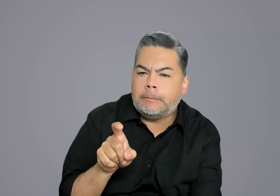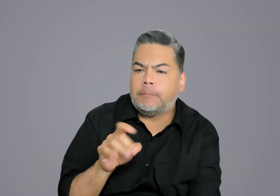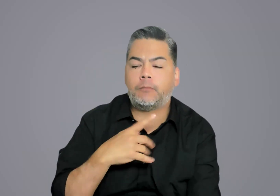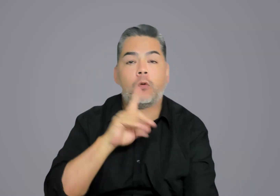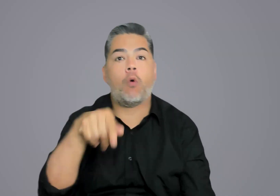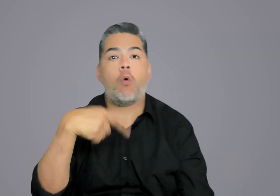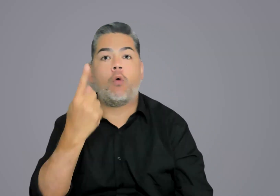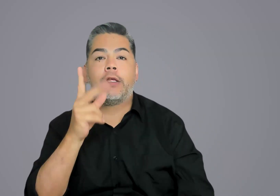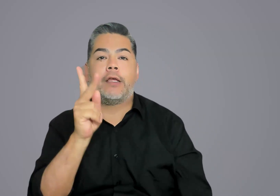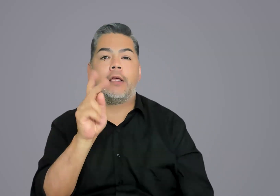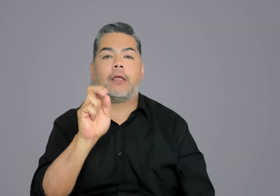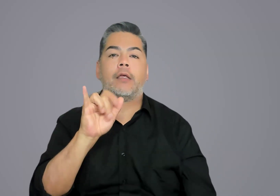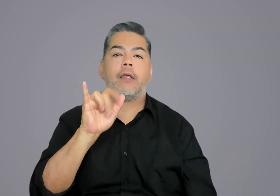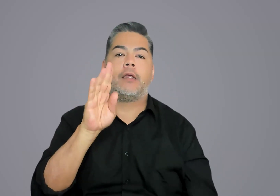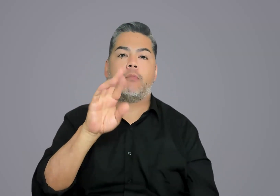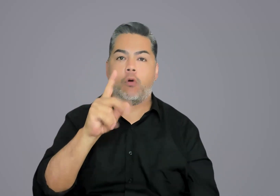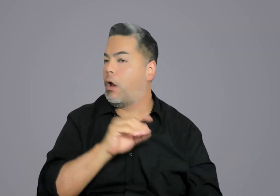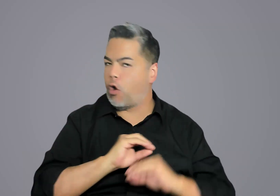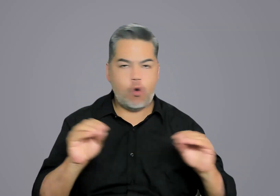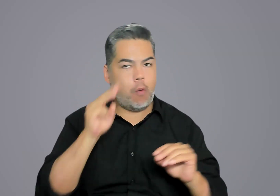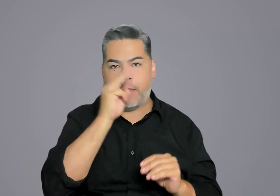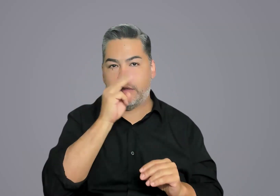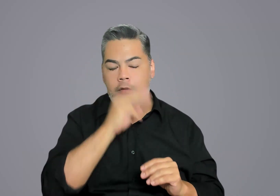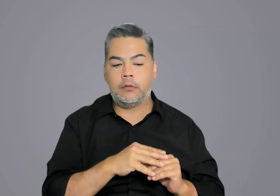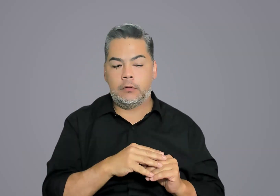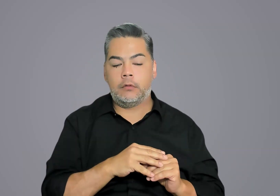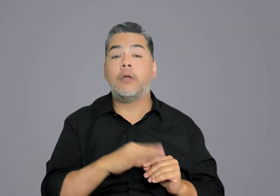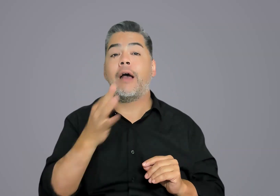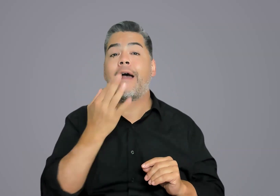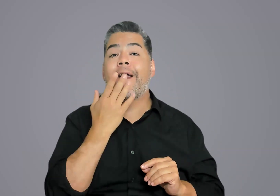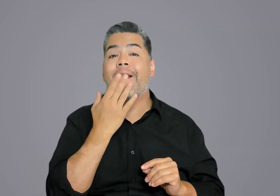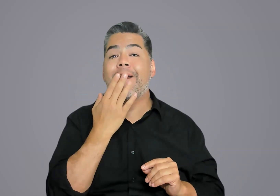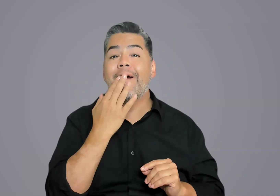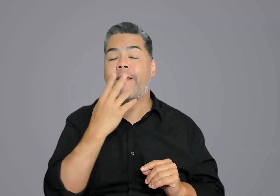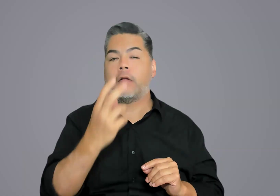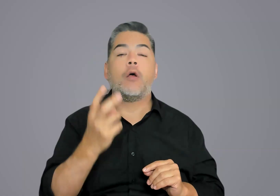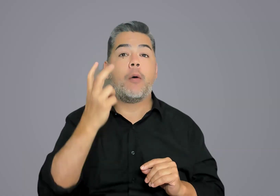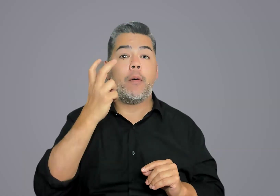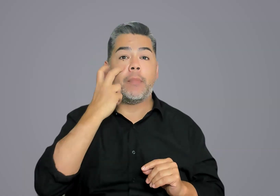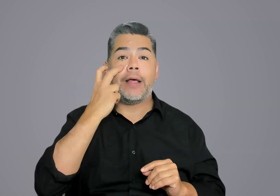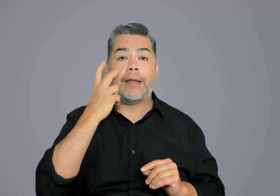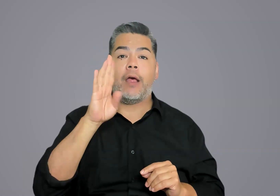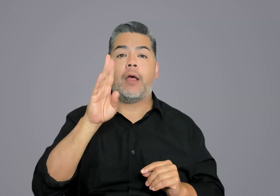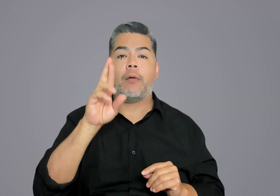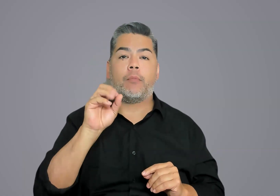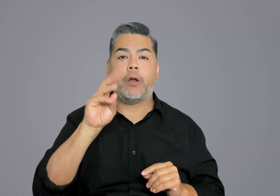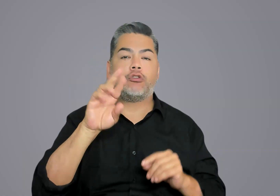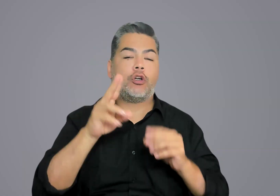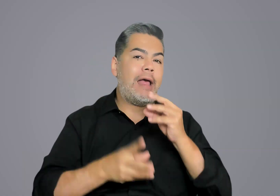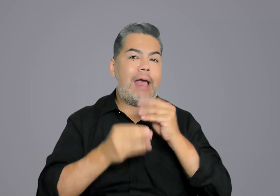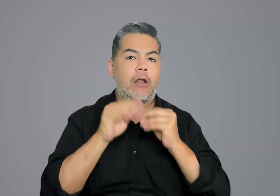their keyboard one morning. Have them turn on a colorblind add-on for their browser on another day.